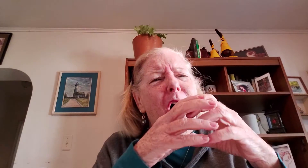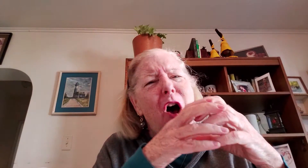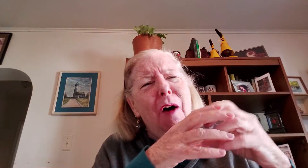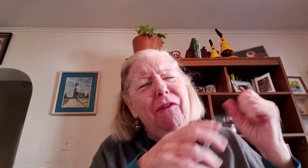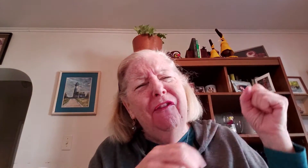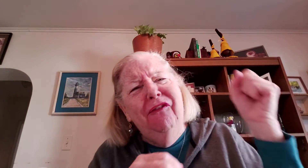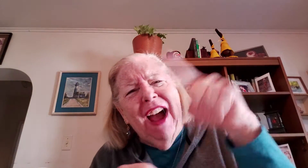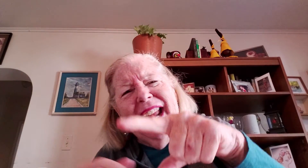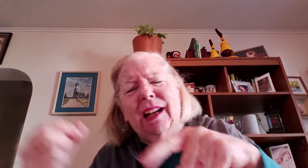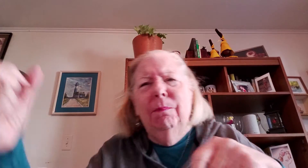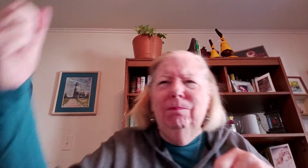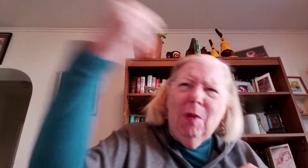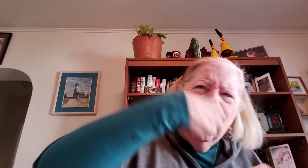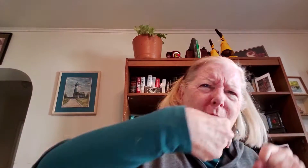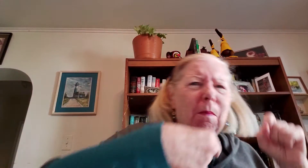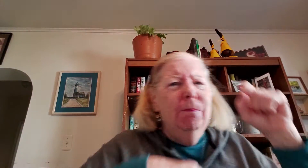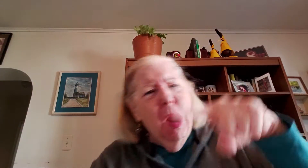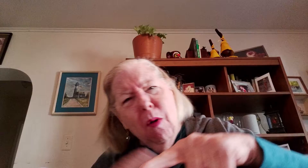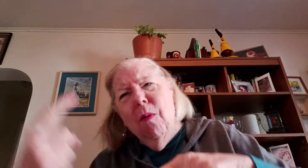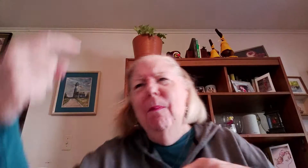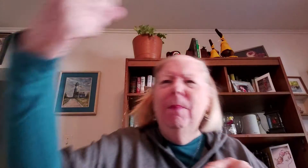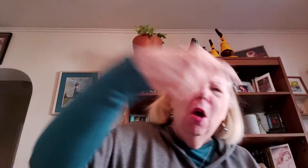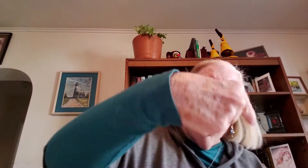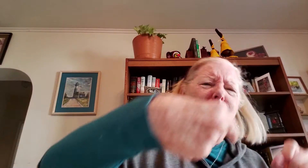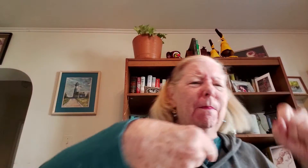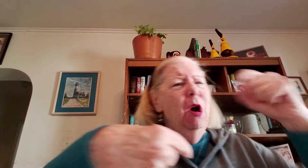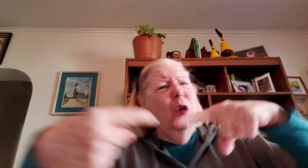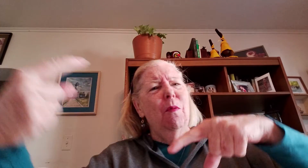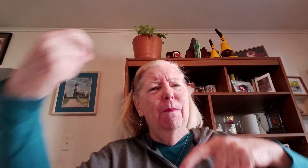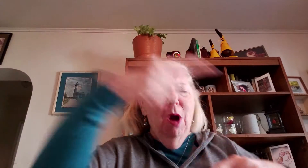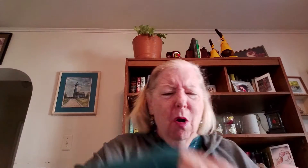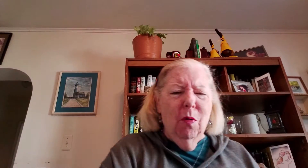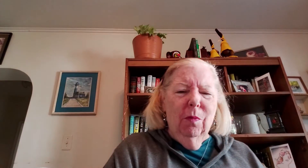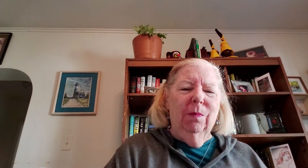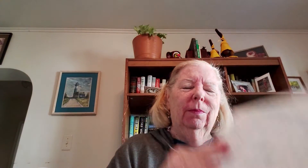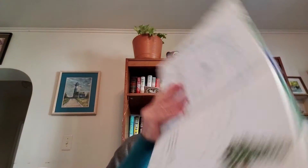snowball fight. Boom, boom, boom, boom, boom.